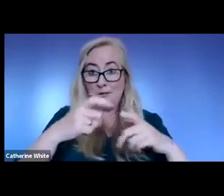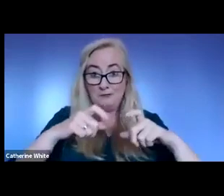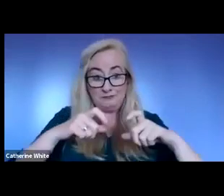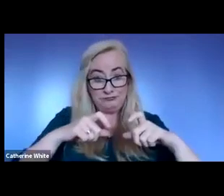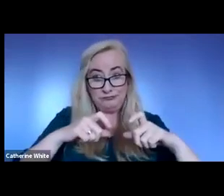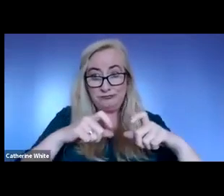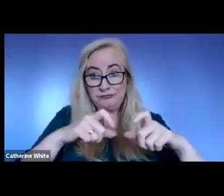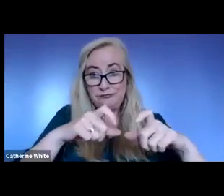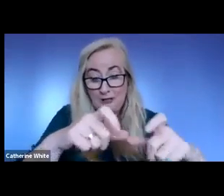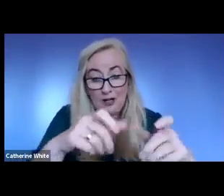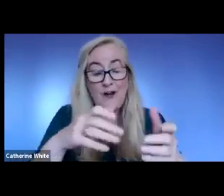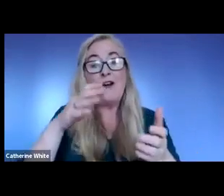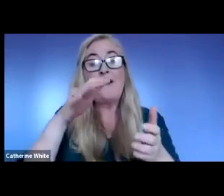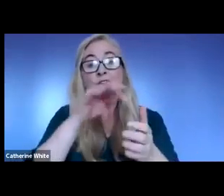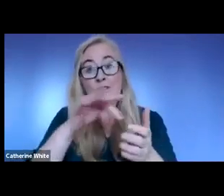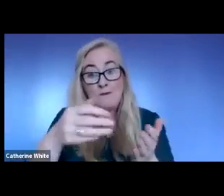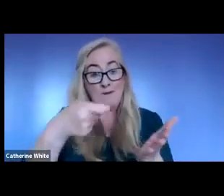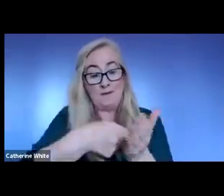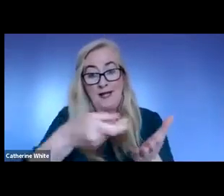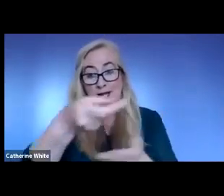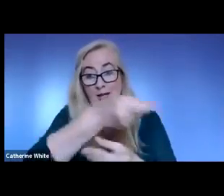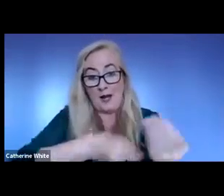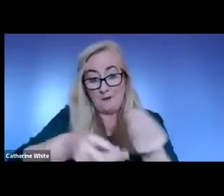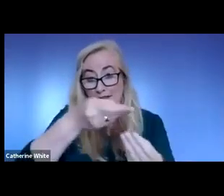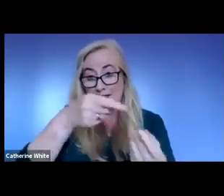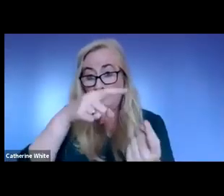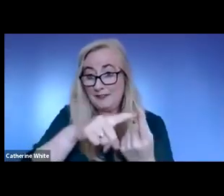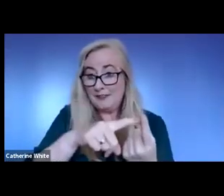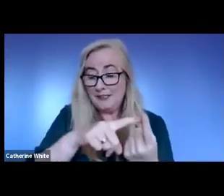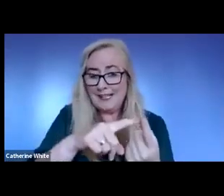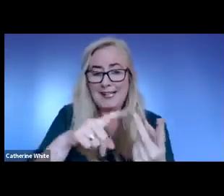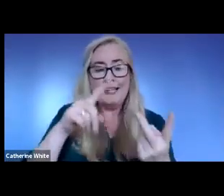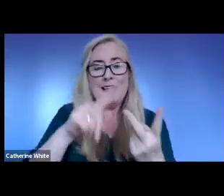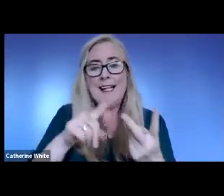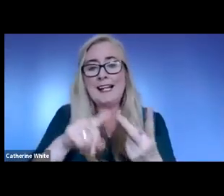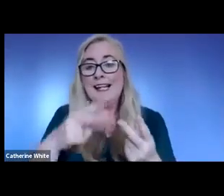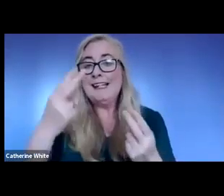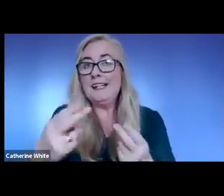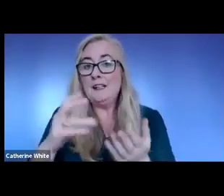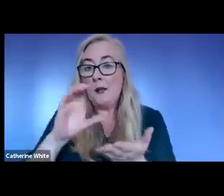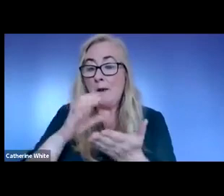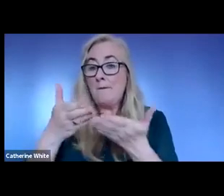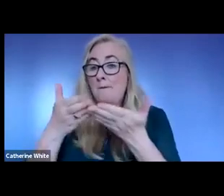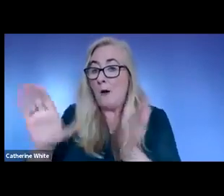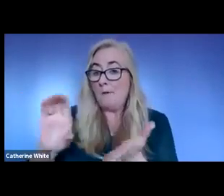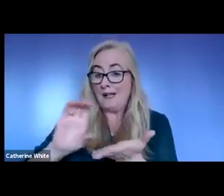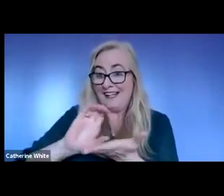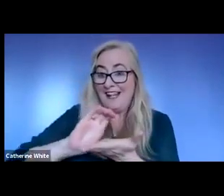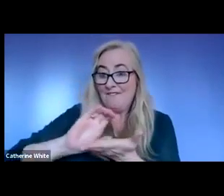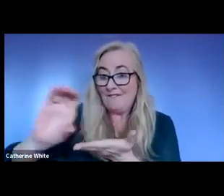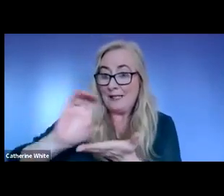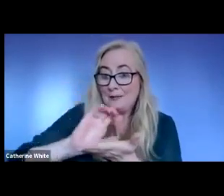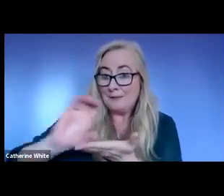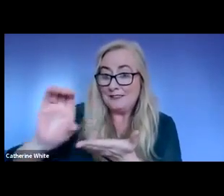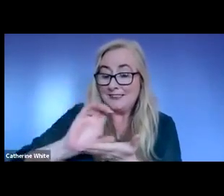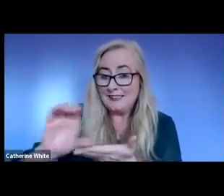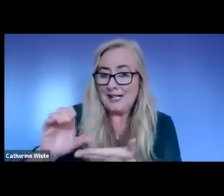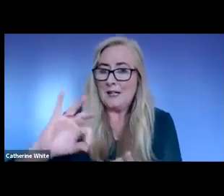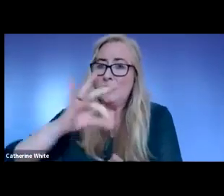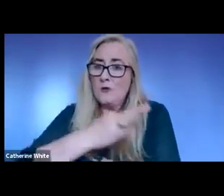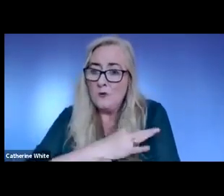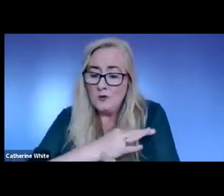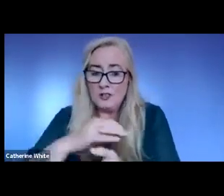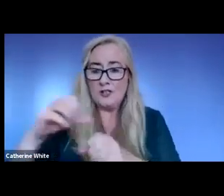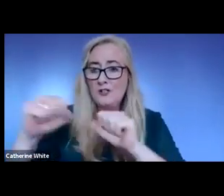from an economic standpoint, and underpin that. We need to boost public investment, and I'll talk about, you know, decent services and infrastructure